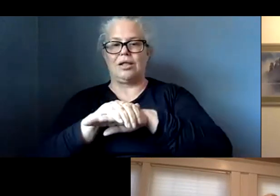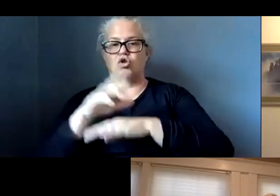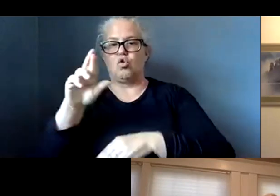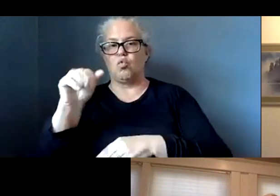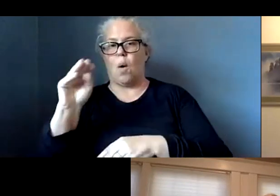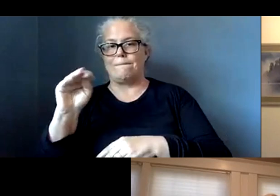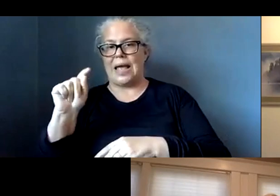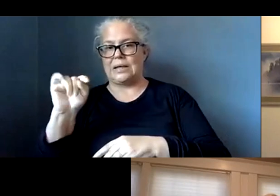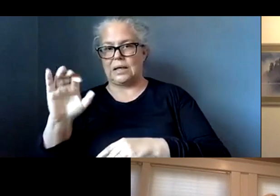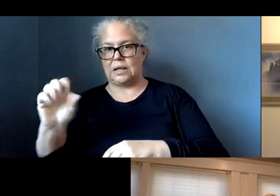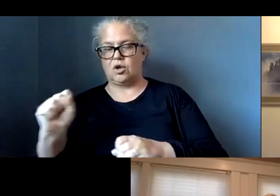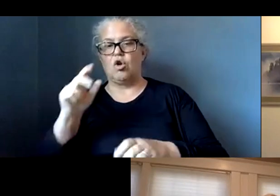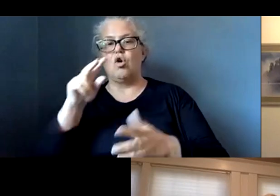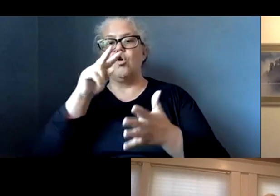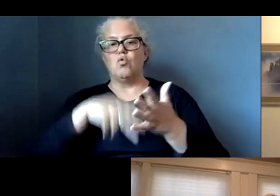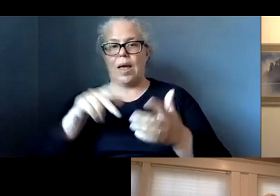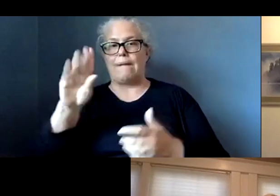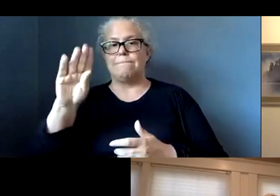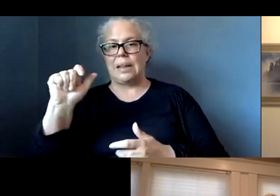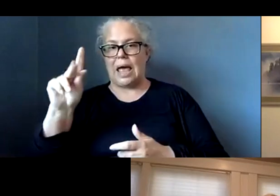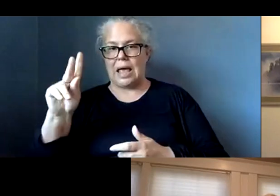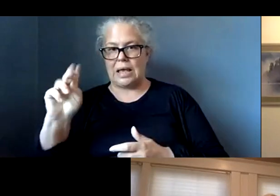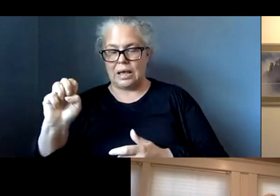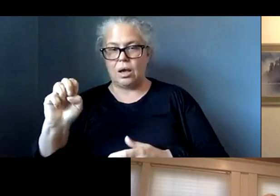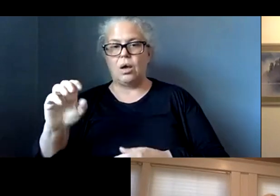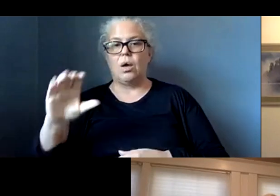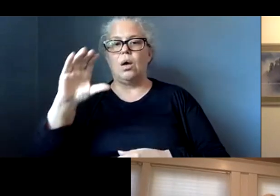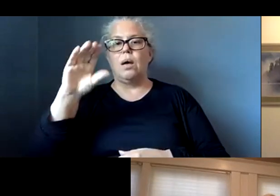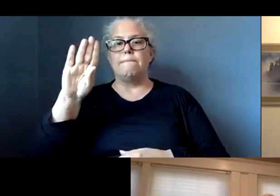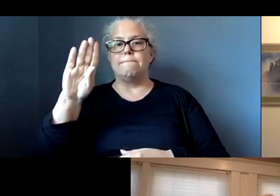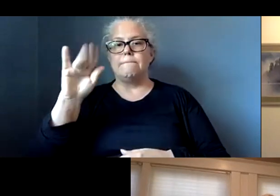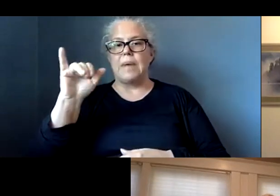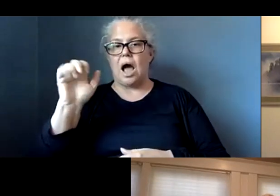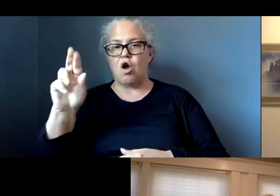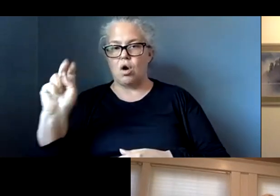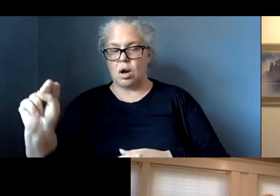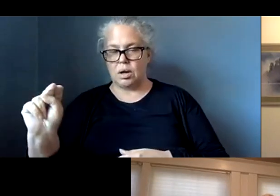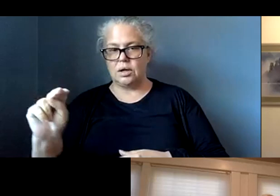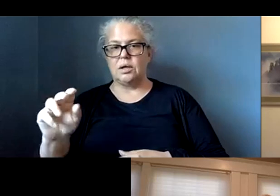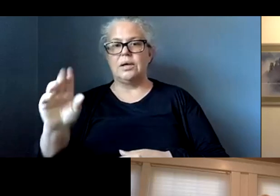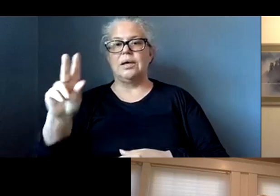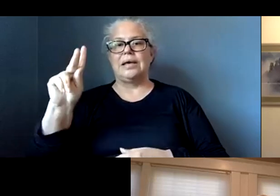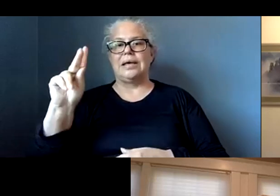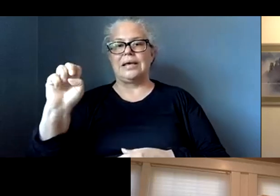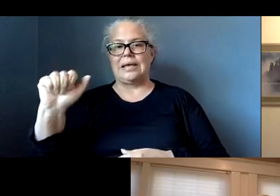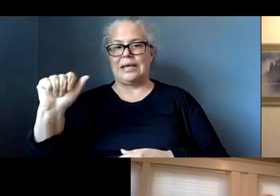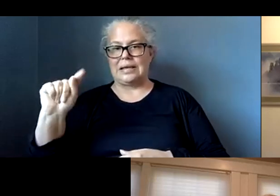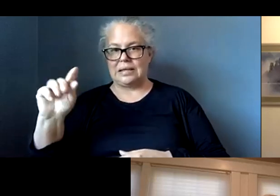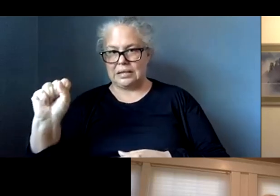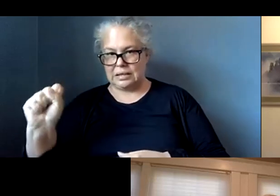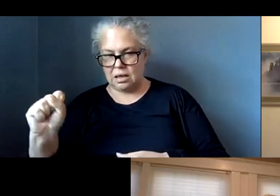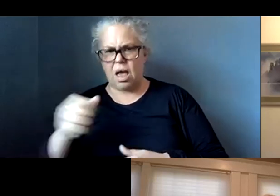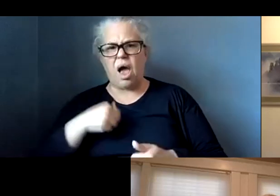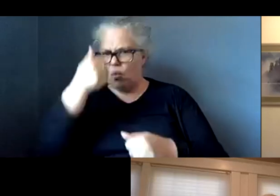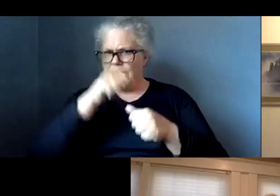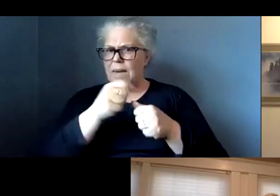Blake, I think. We read some Coleridge and some Wordsworth, Byron and Shelley and Keats. And I remember several things about that course